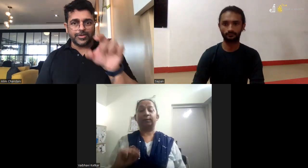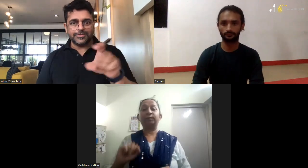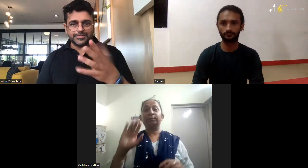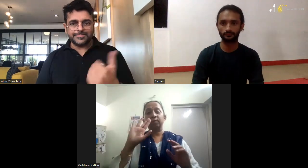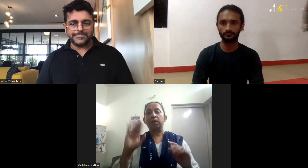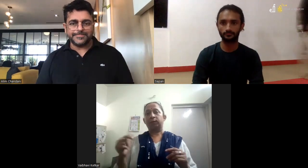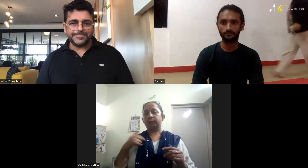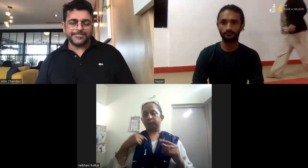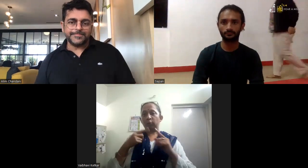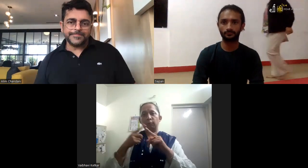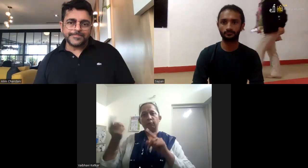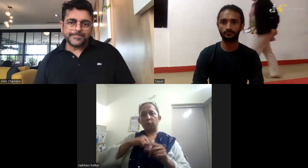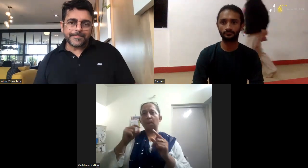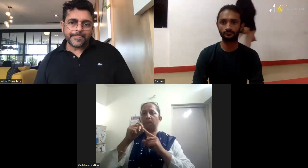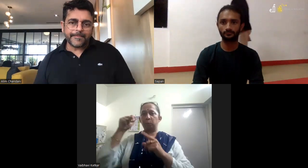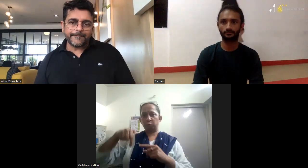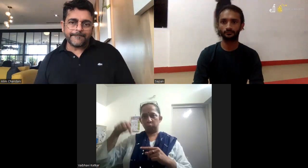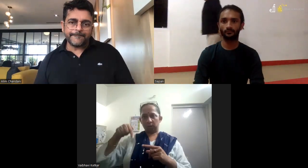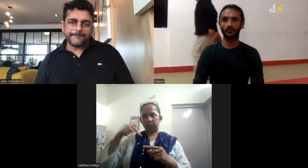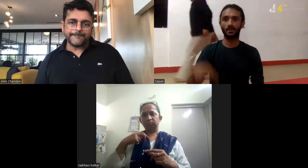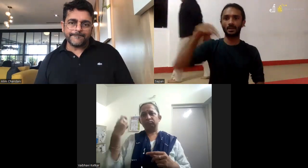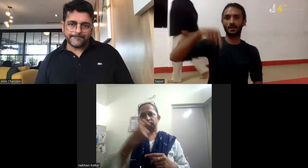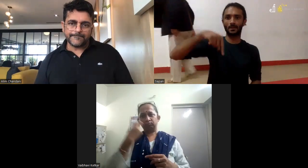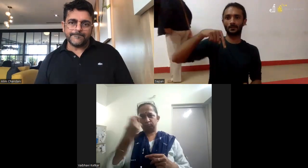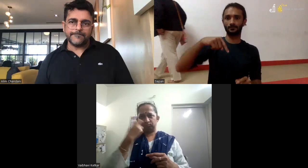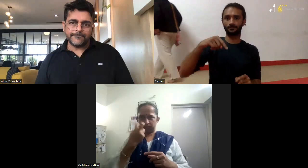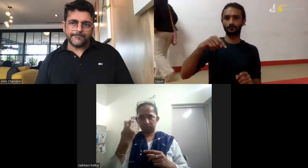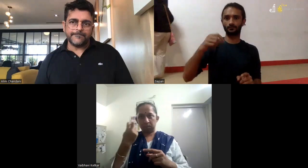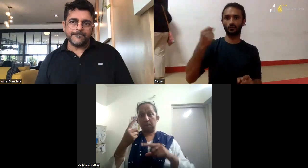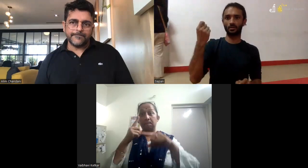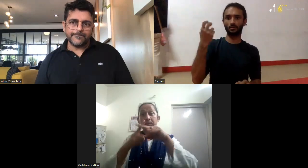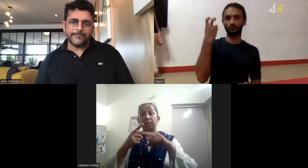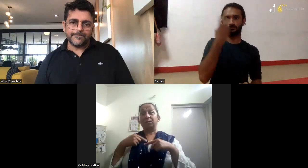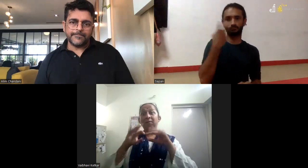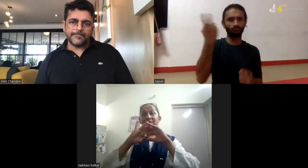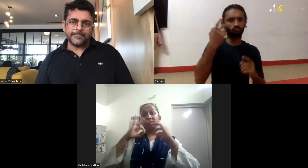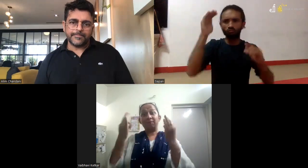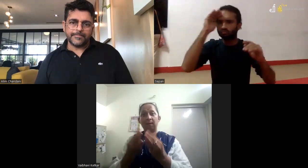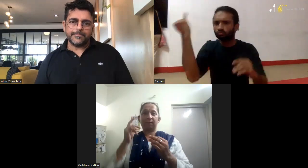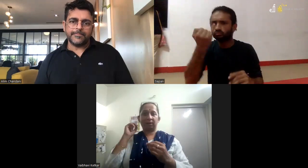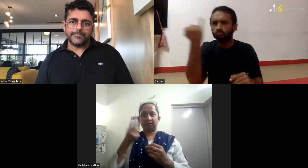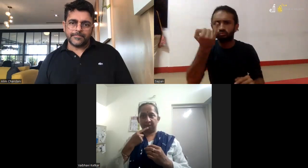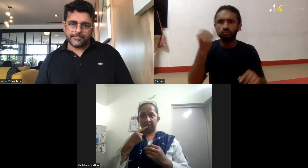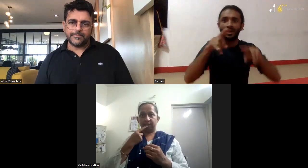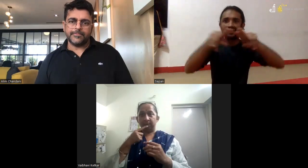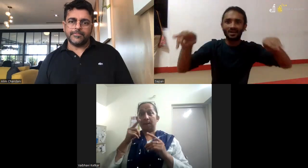Click on the window where Dr. Alim is showing.